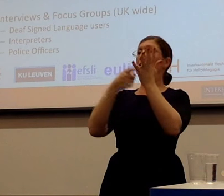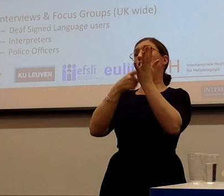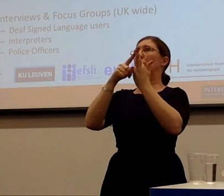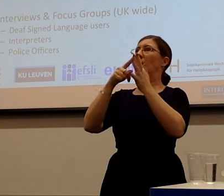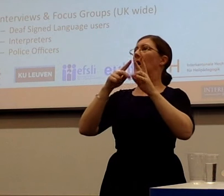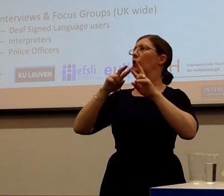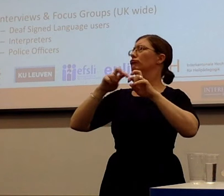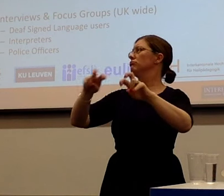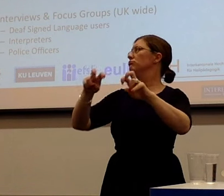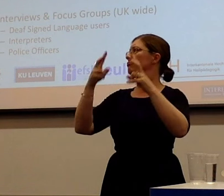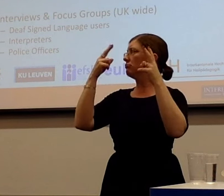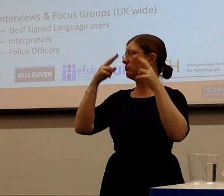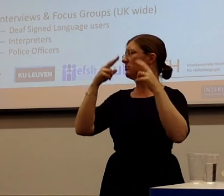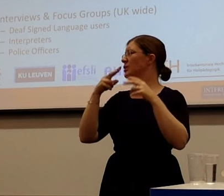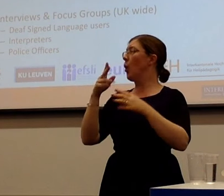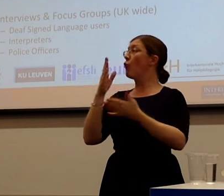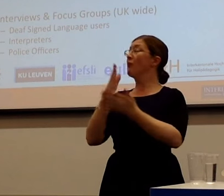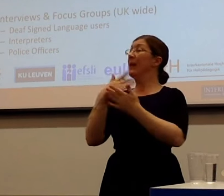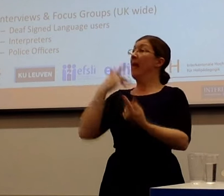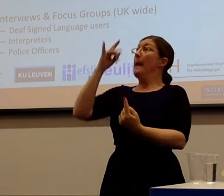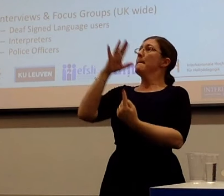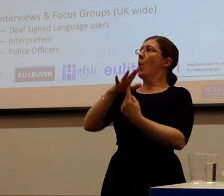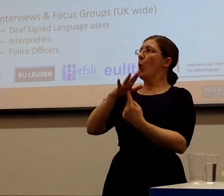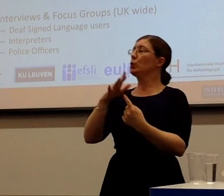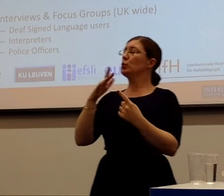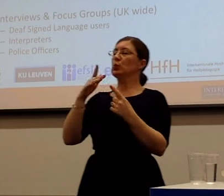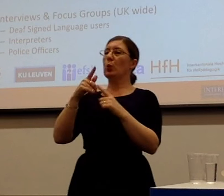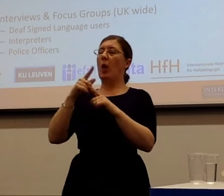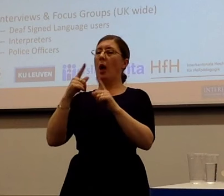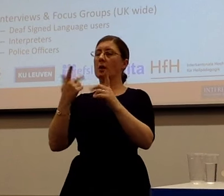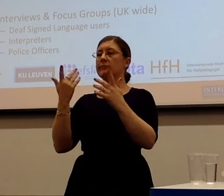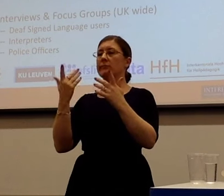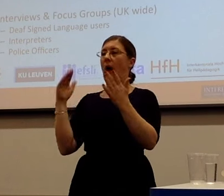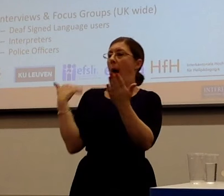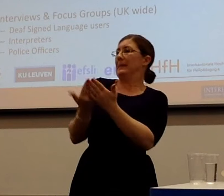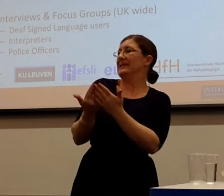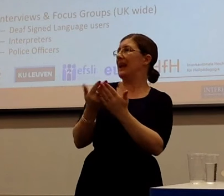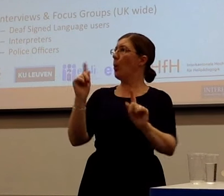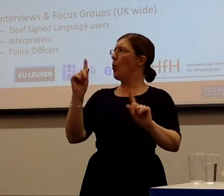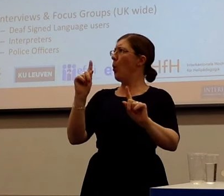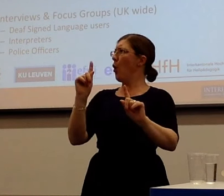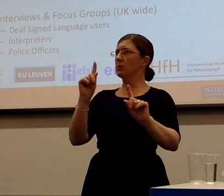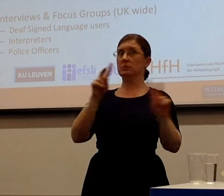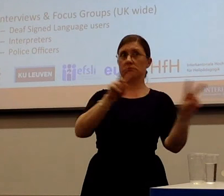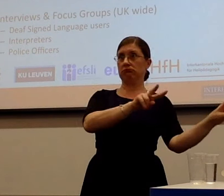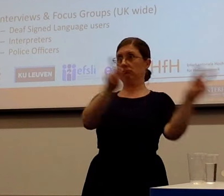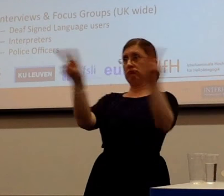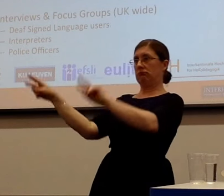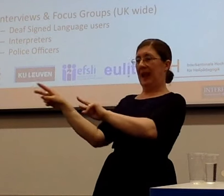was to survey the literature in this area. So that's where we're looking at previous research and work that's been done until now within this